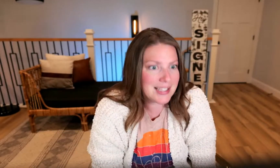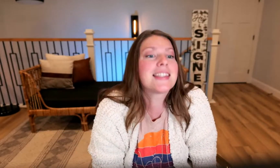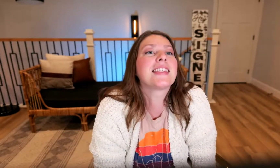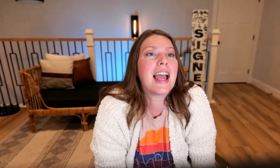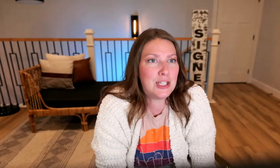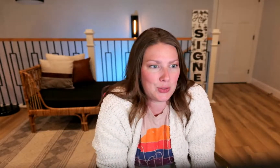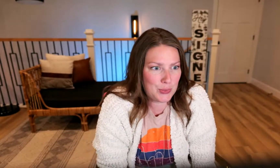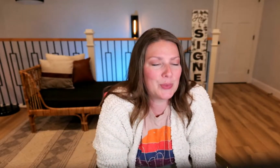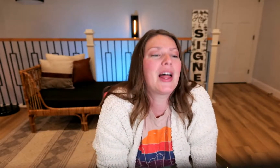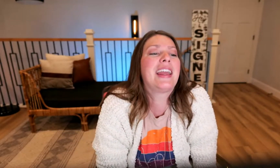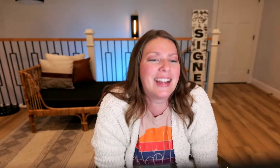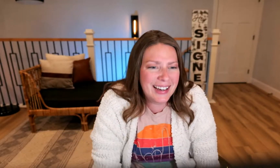"Yes, I do." Like,